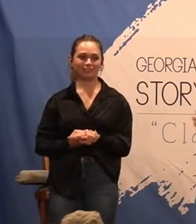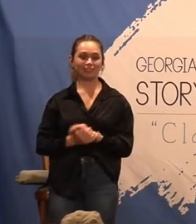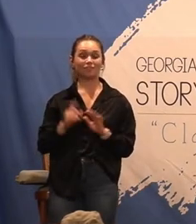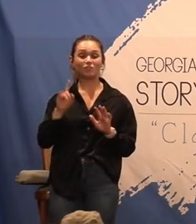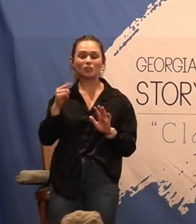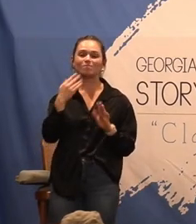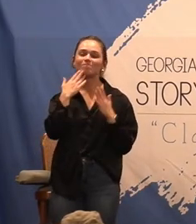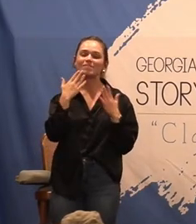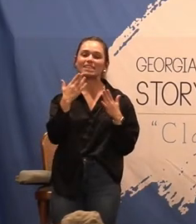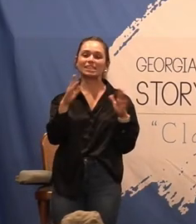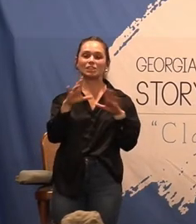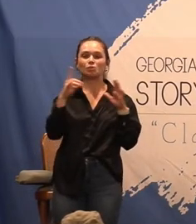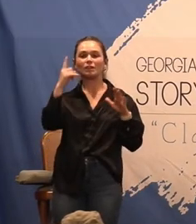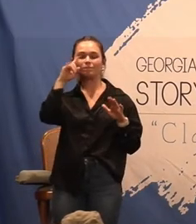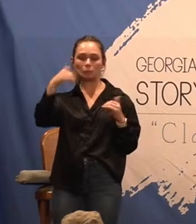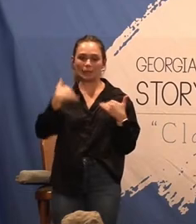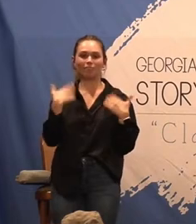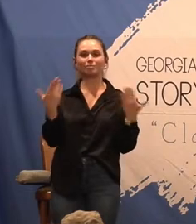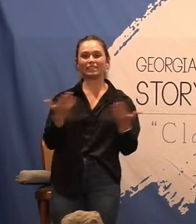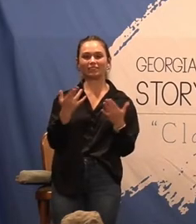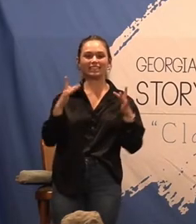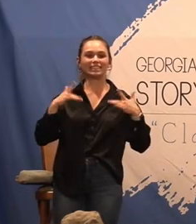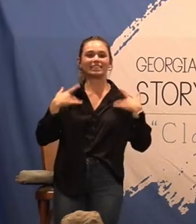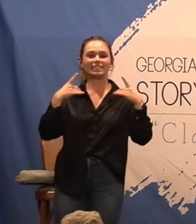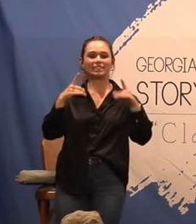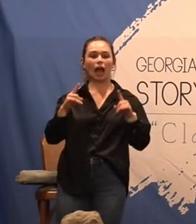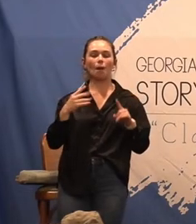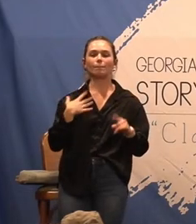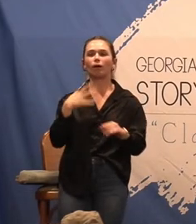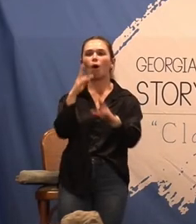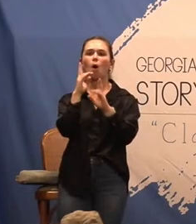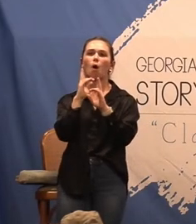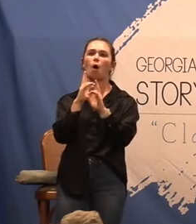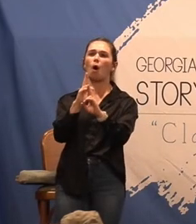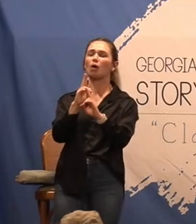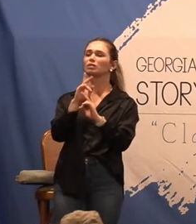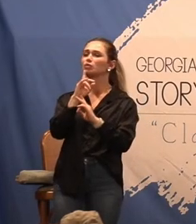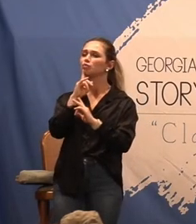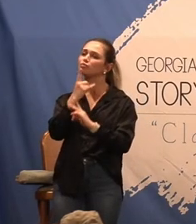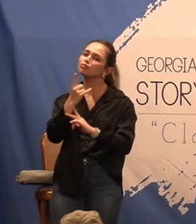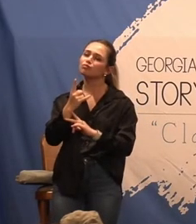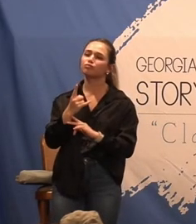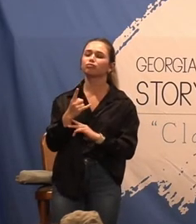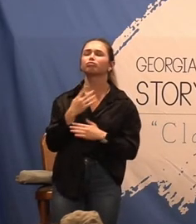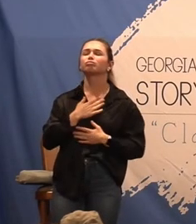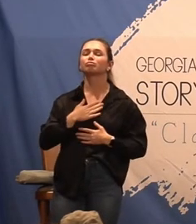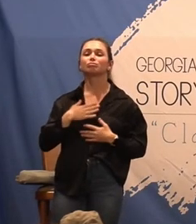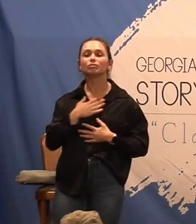First of all, thank you so much for having me at this festival. It's been an honor and an extreme pleasure.